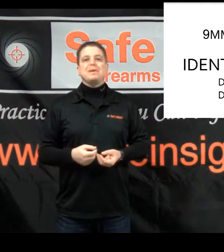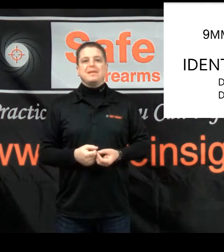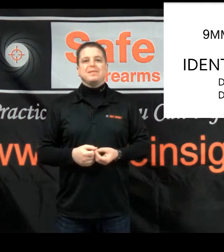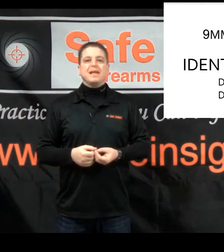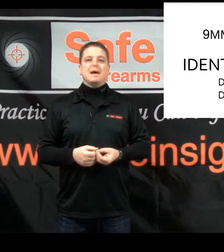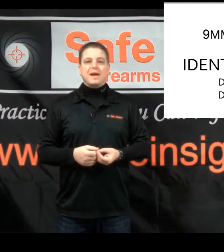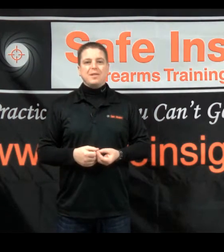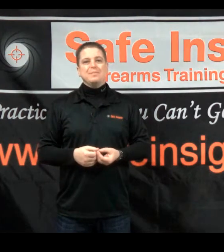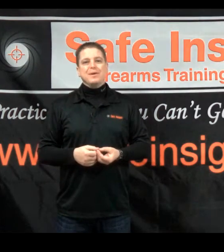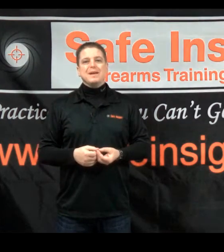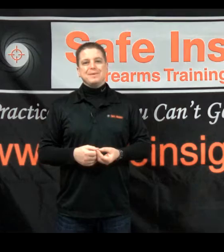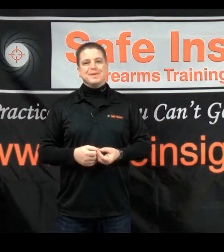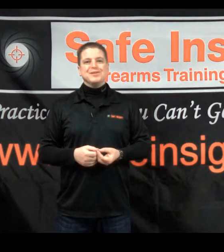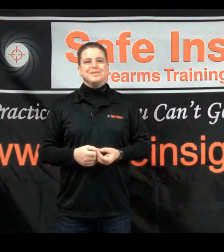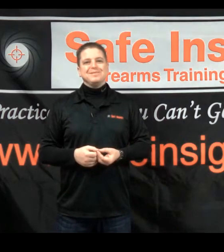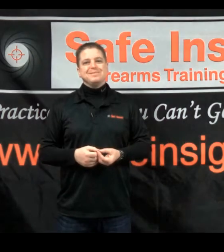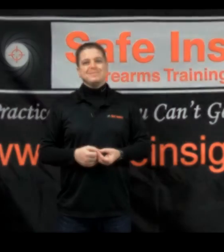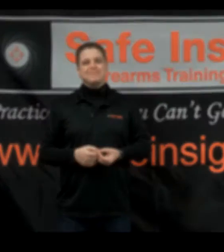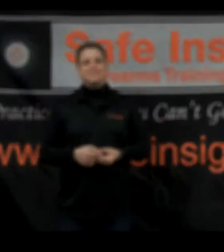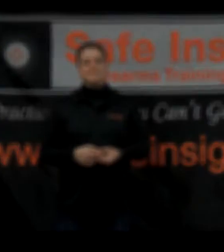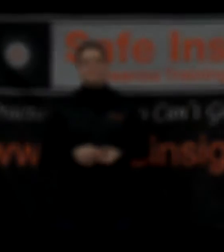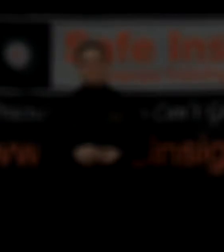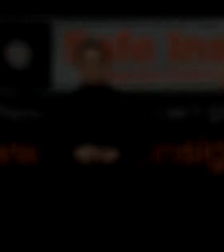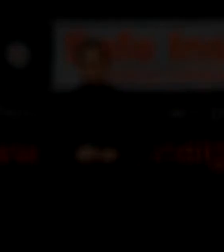developing that caliber ammunition.